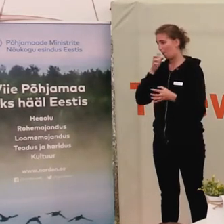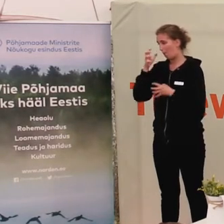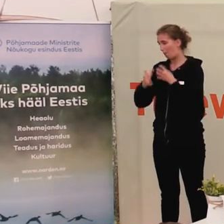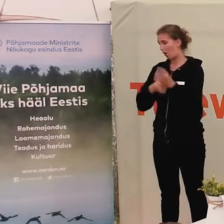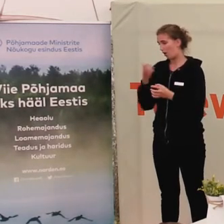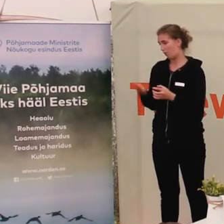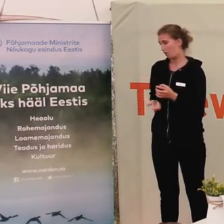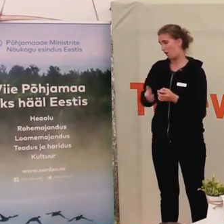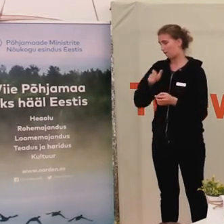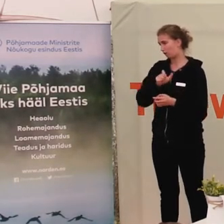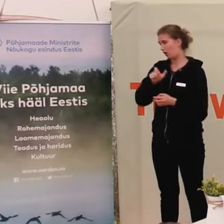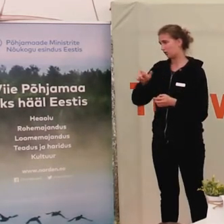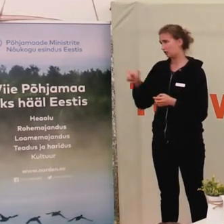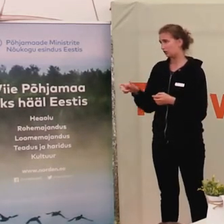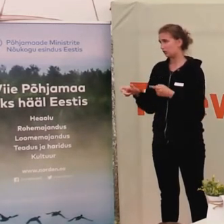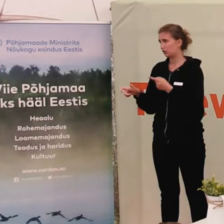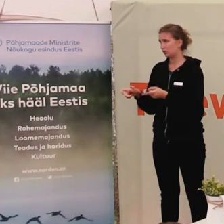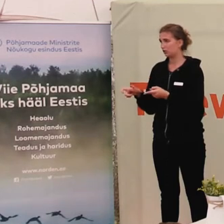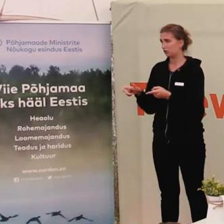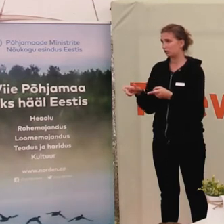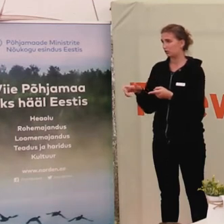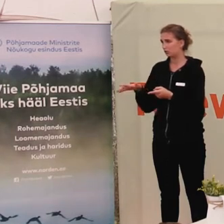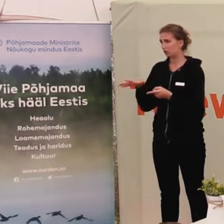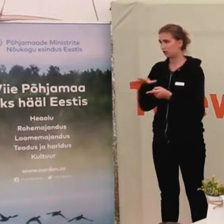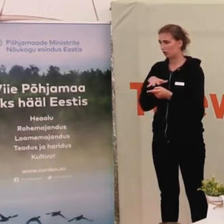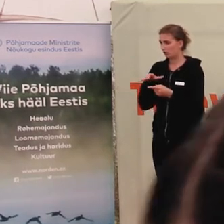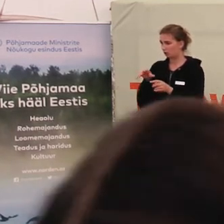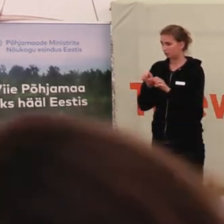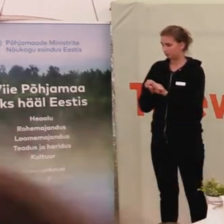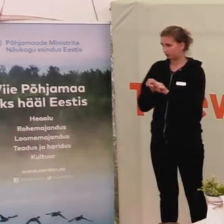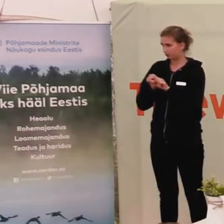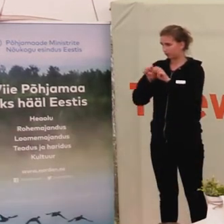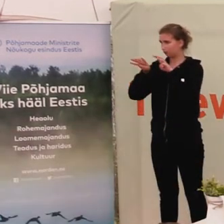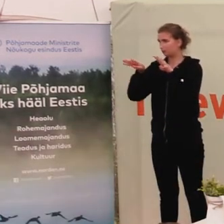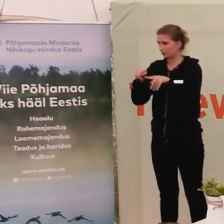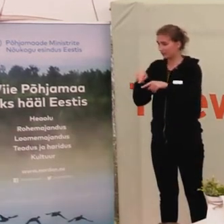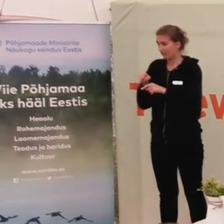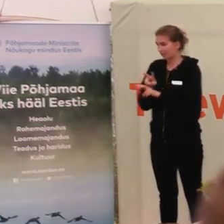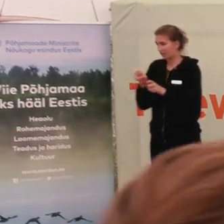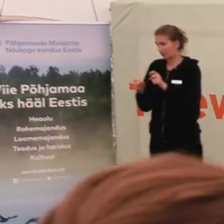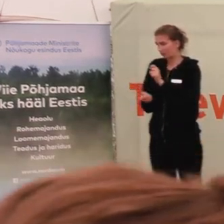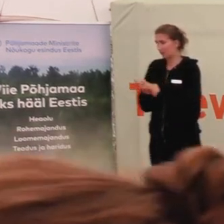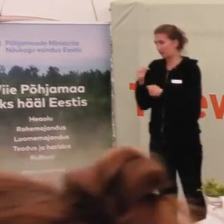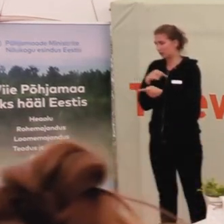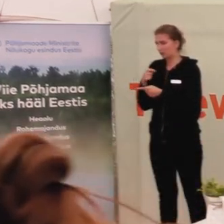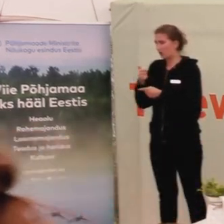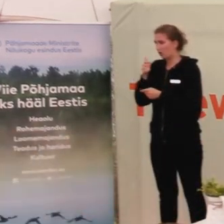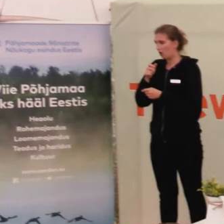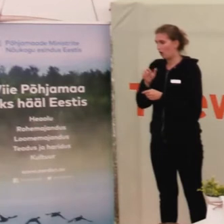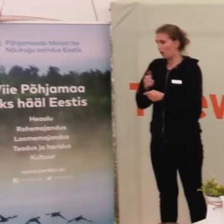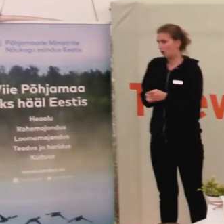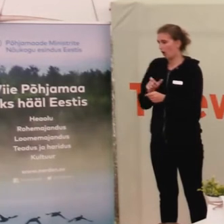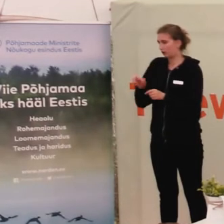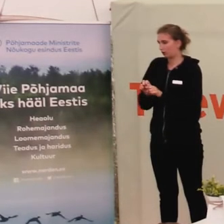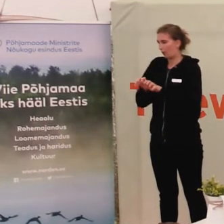it was known as the population explosion. We cannot continue living like that. Here we are, half a